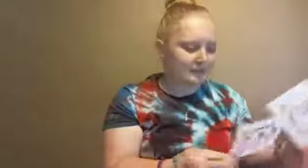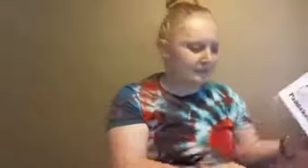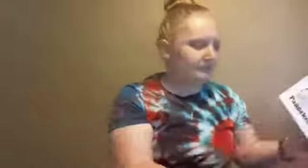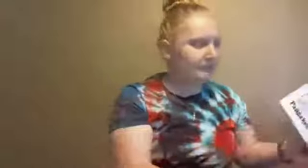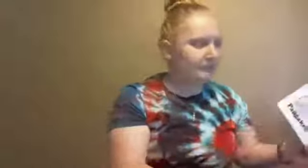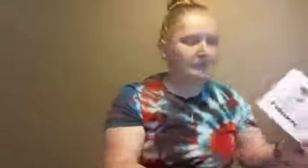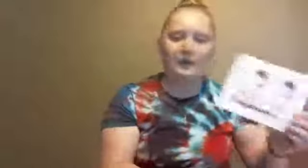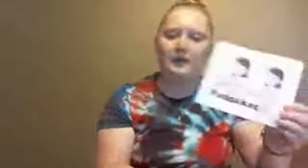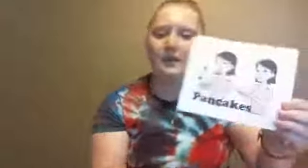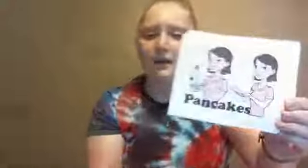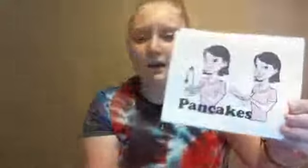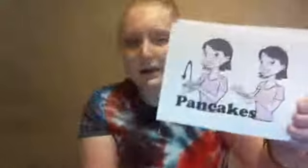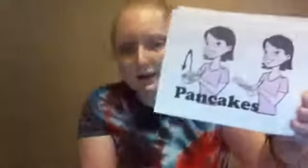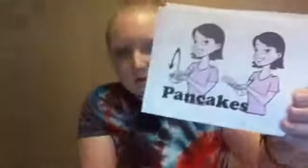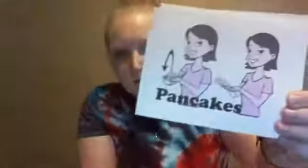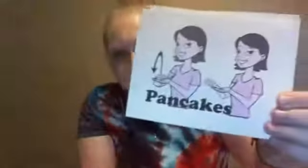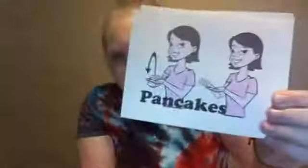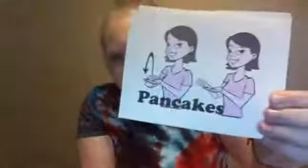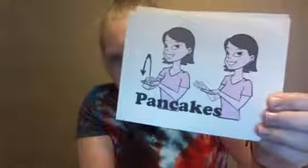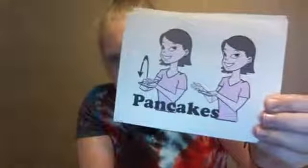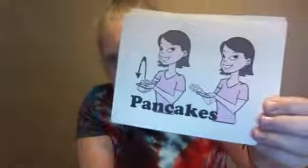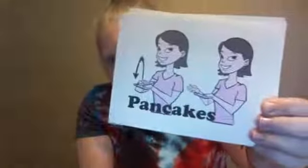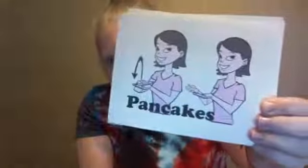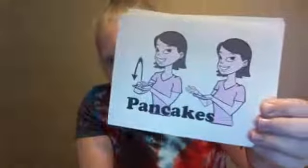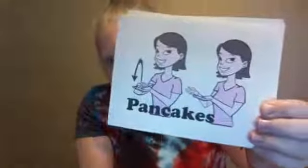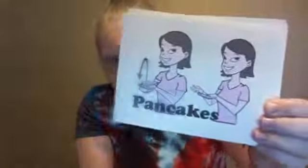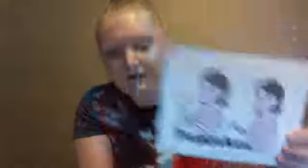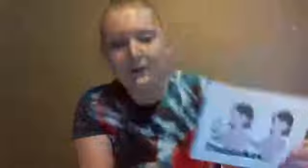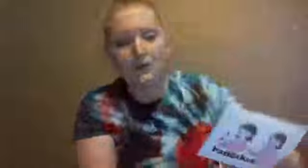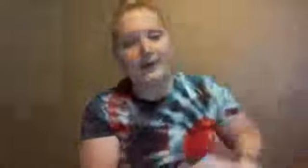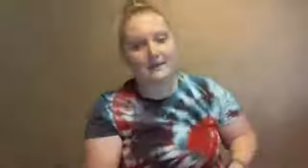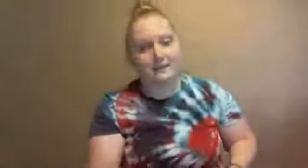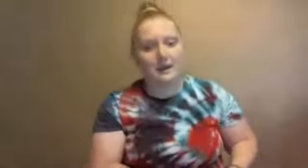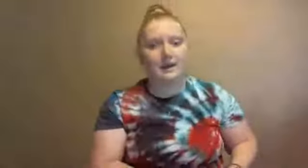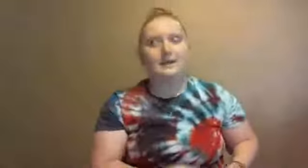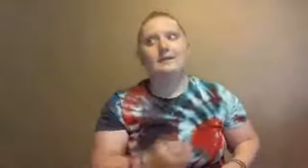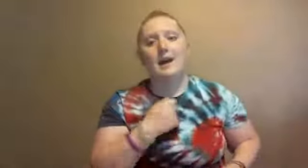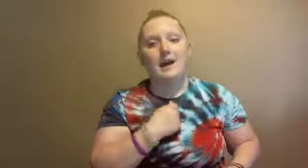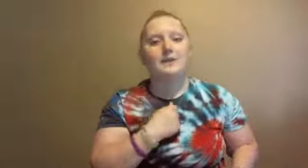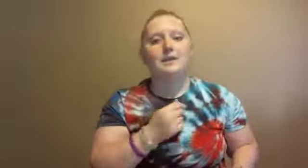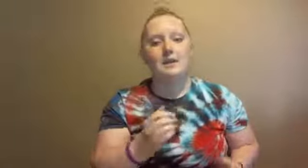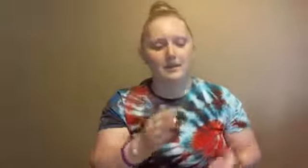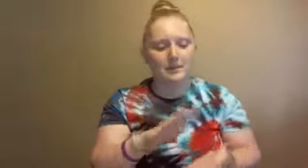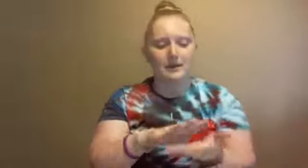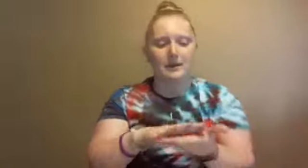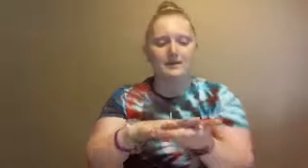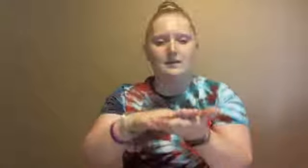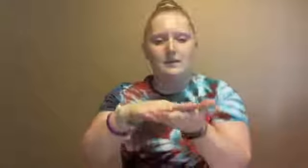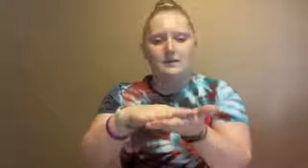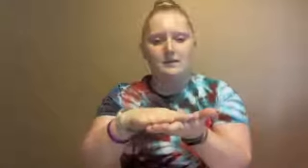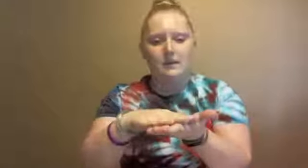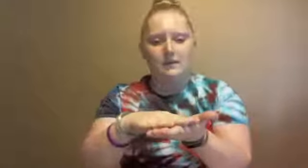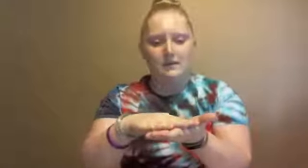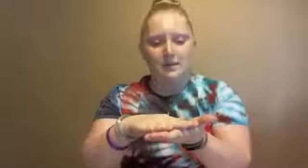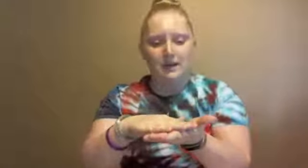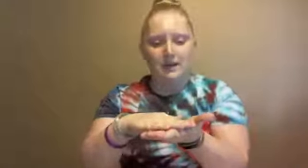one. Our next one is pancakes. Who likes pancakes? I really like pancakes. So for